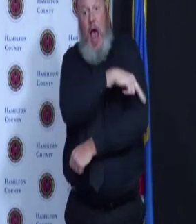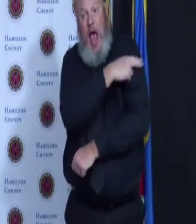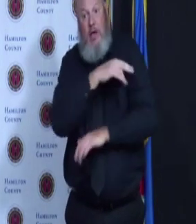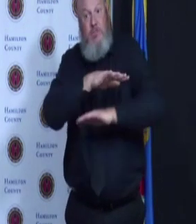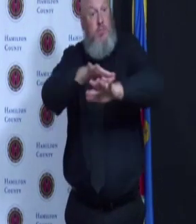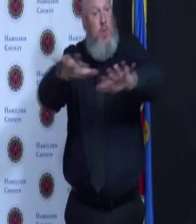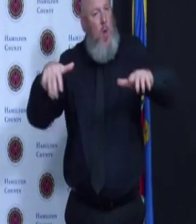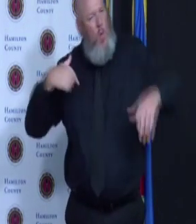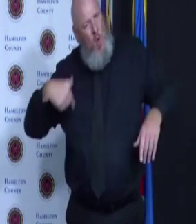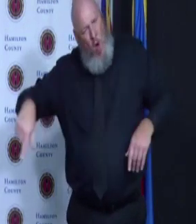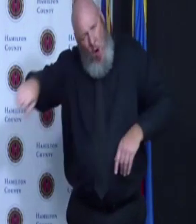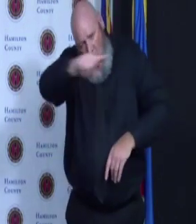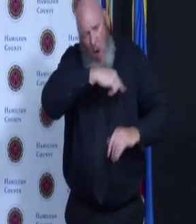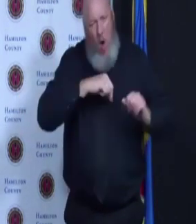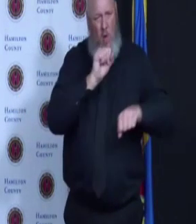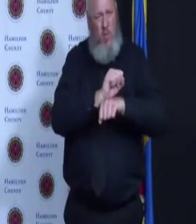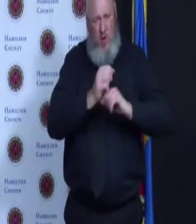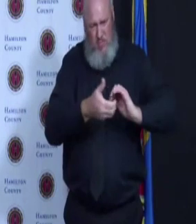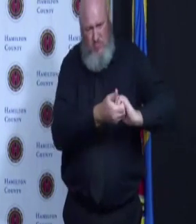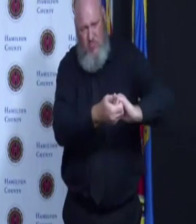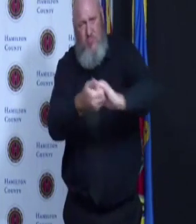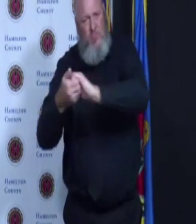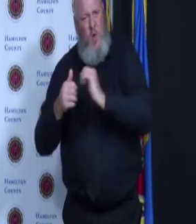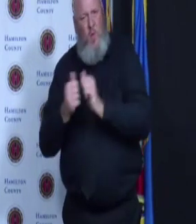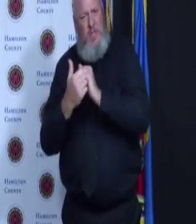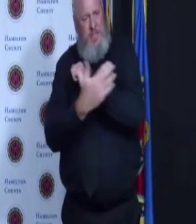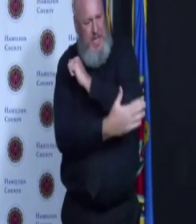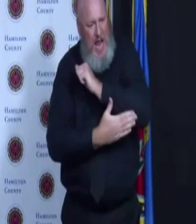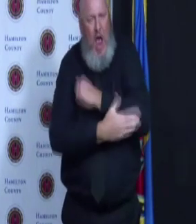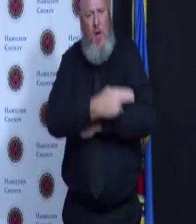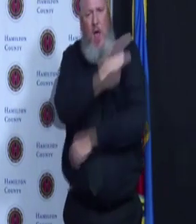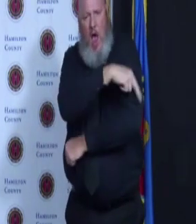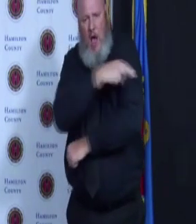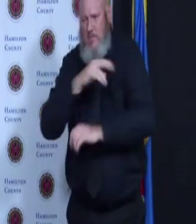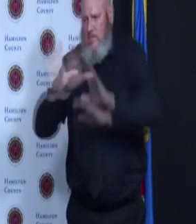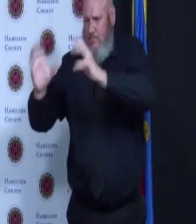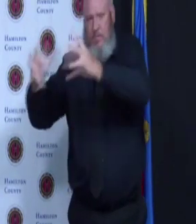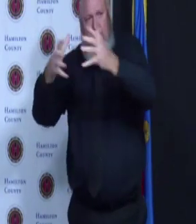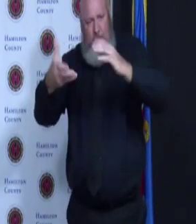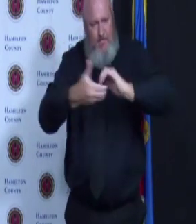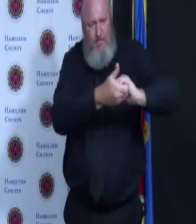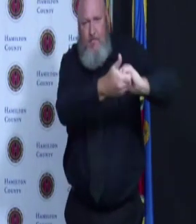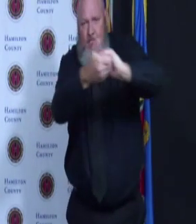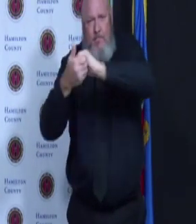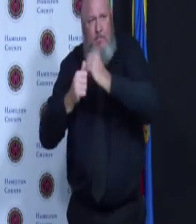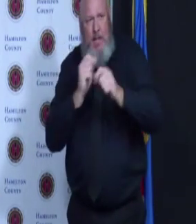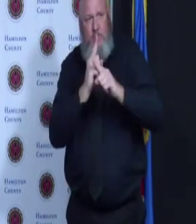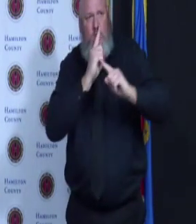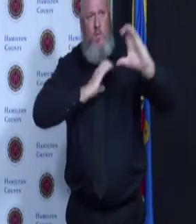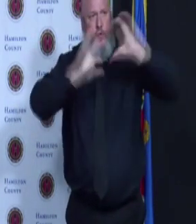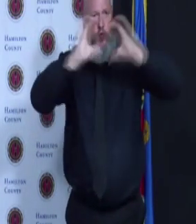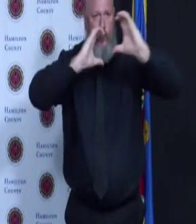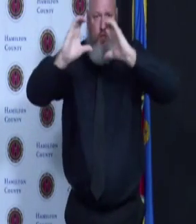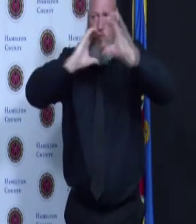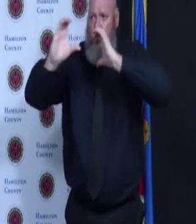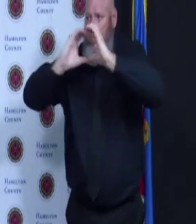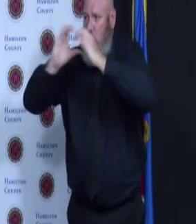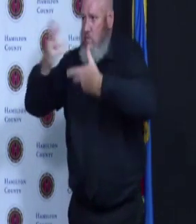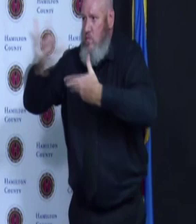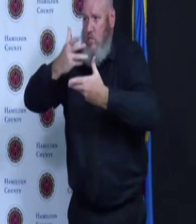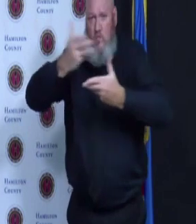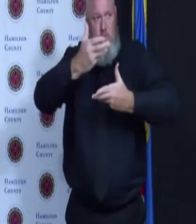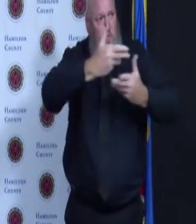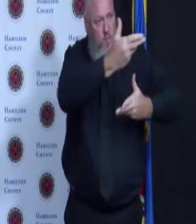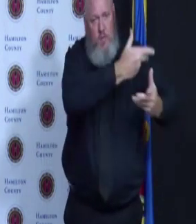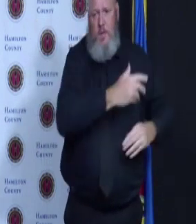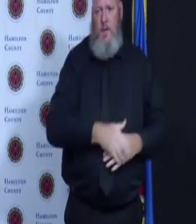Thank you, Commissioner. This question is for you from John London at Channel 5. What is being done at the local level to address problems being able to